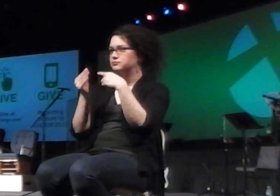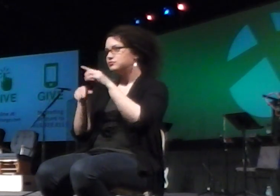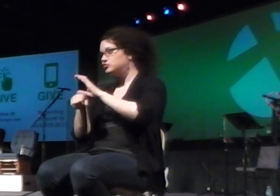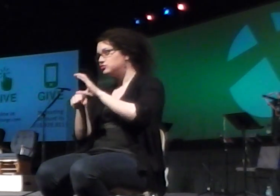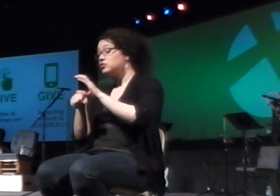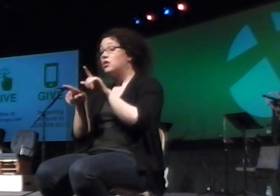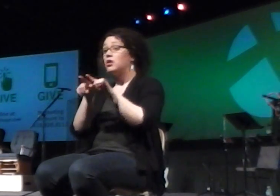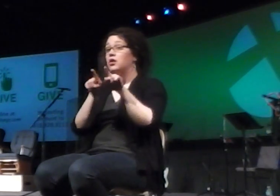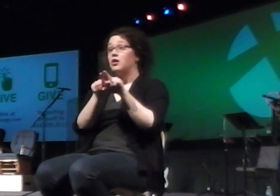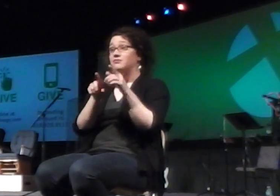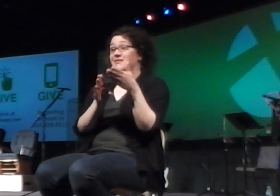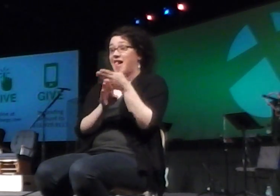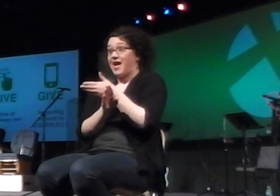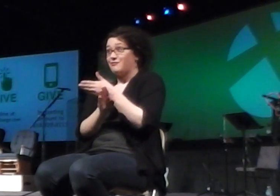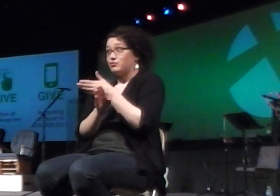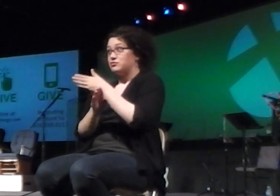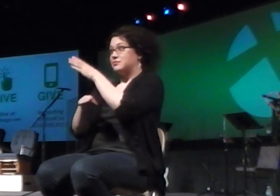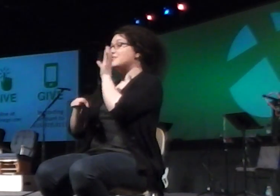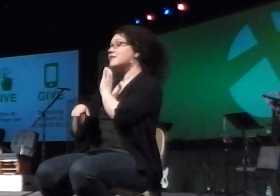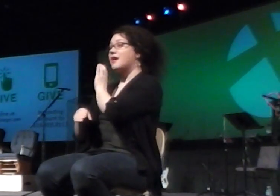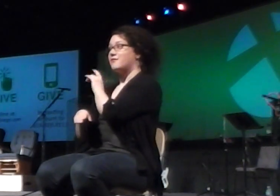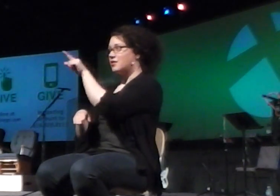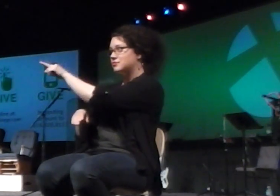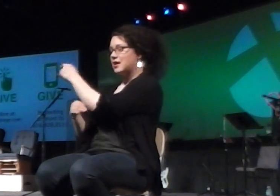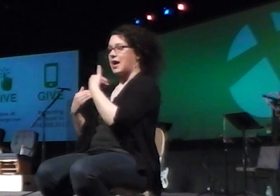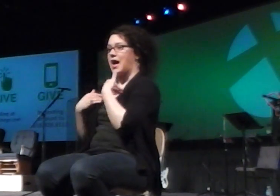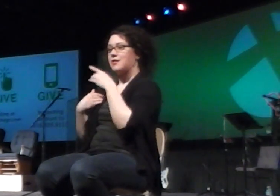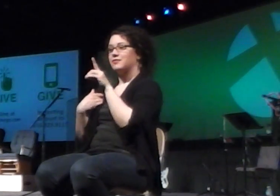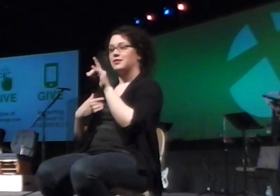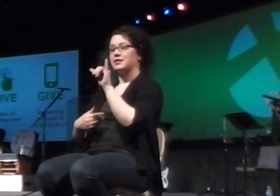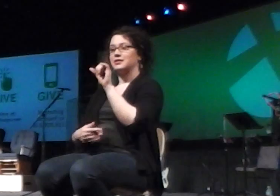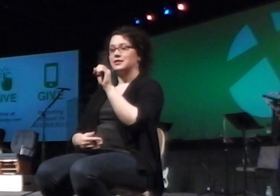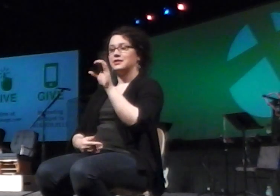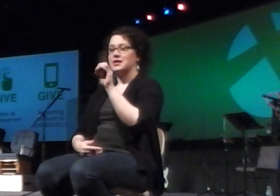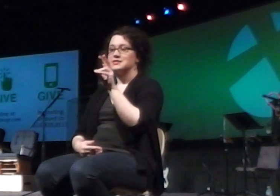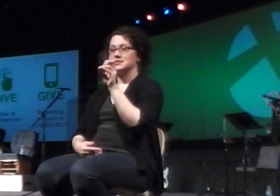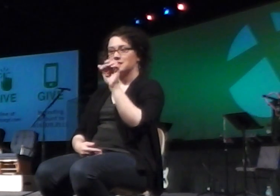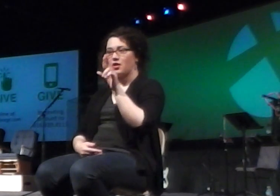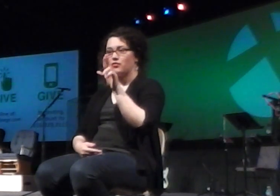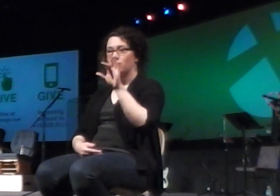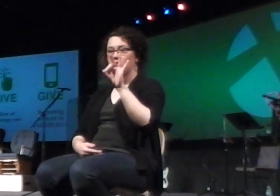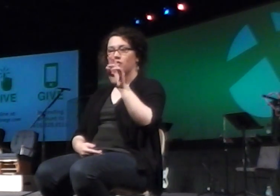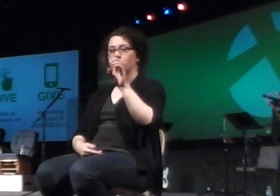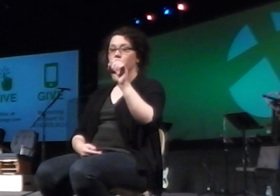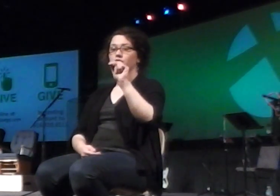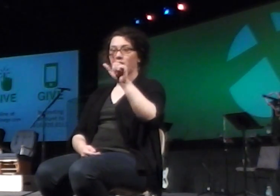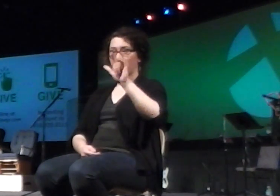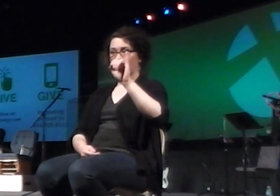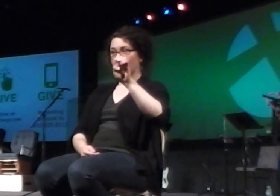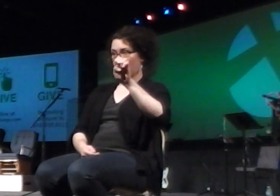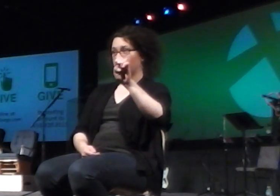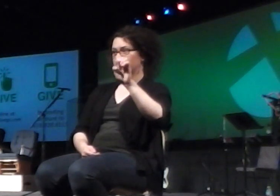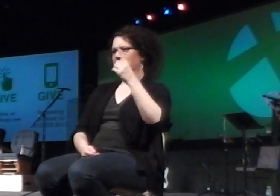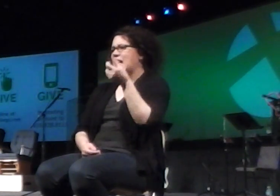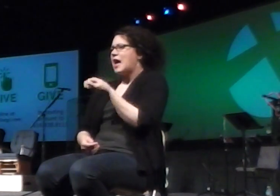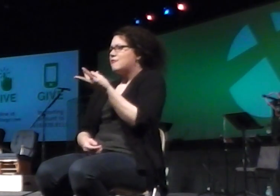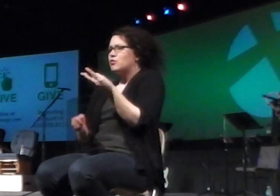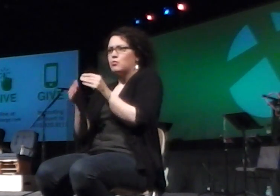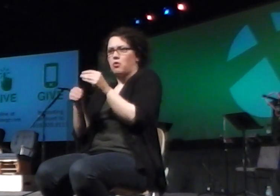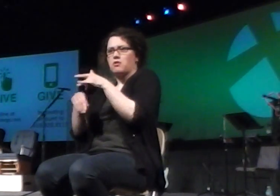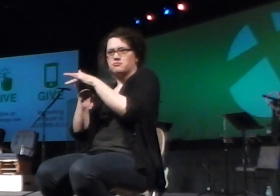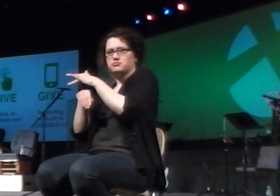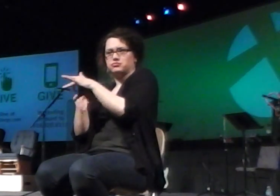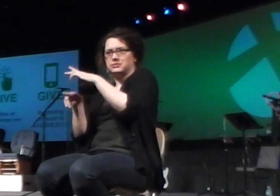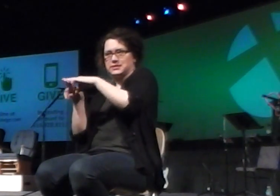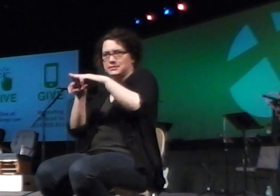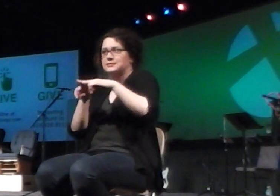right over here in the cafe, we have what's called Discover Frontline. We have a few open spots, so we'd love to have you join us if you're new. Find out a little bit more about